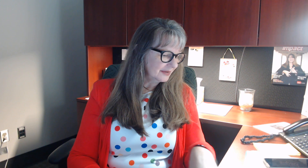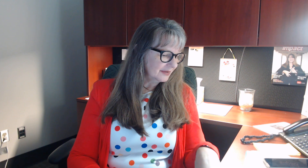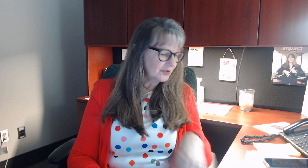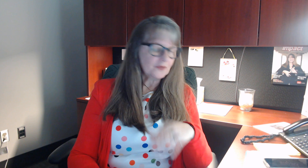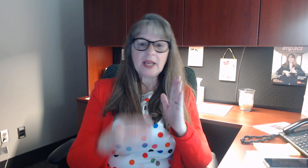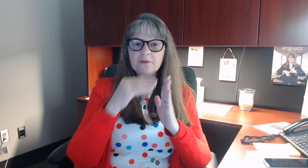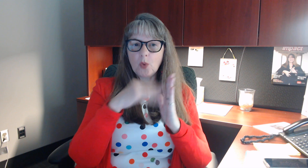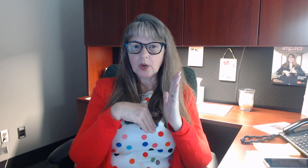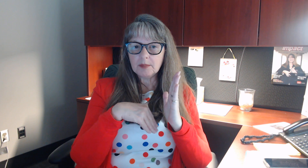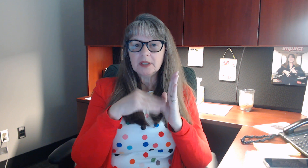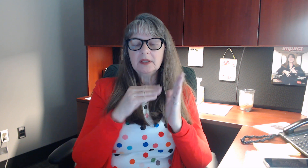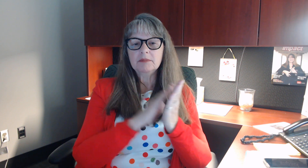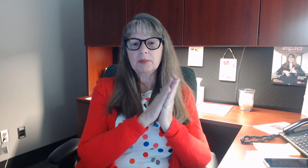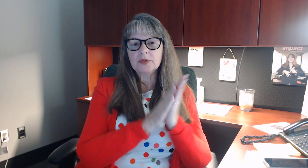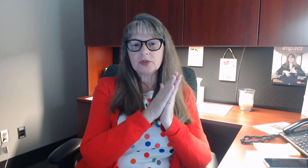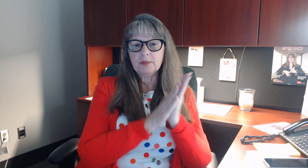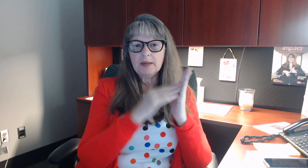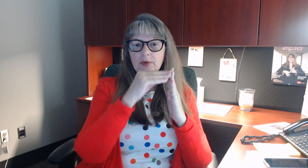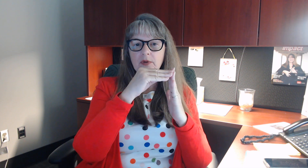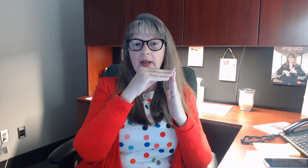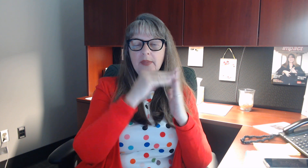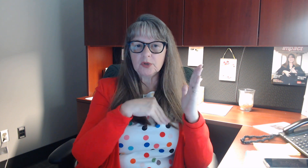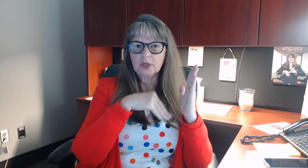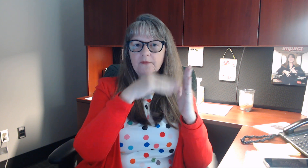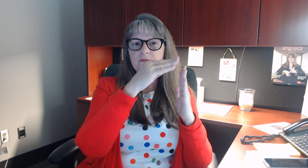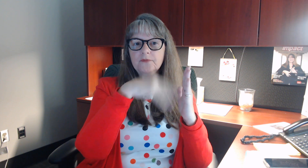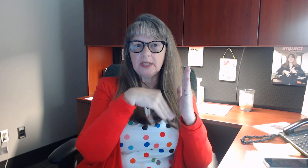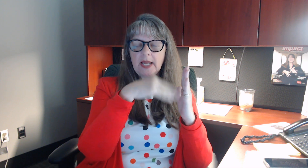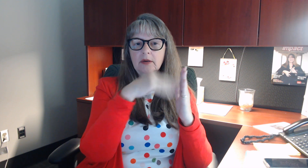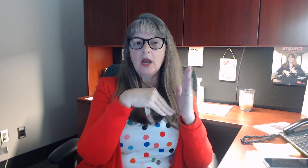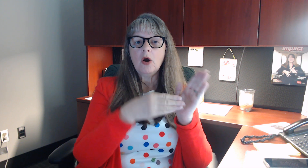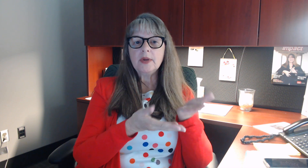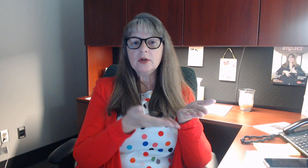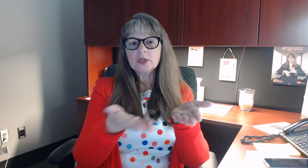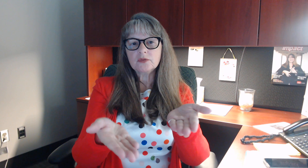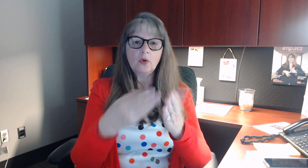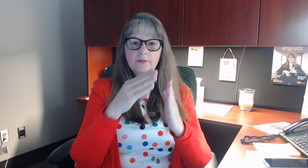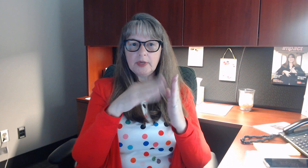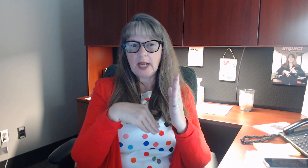to fill out a form, remember this is our paper, and then we're just going to fill it out. Oh, here's this form, fill it out.